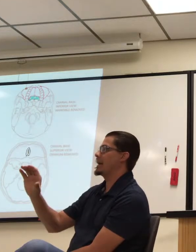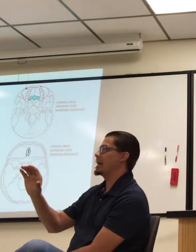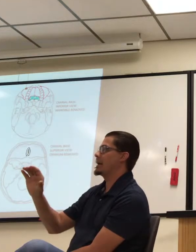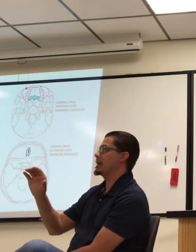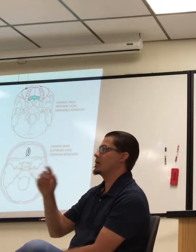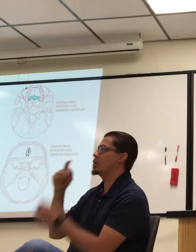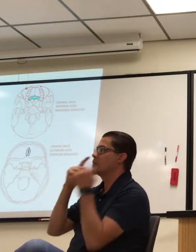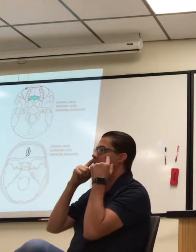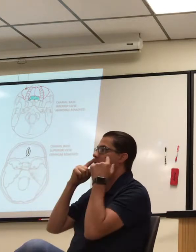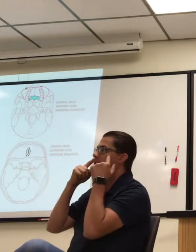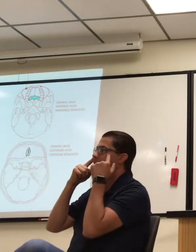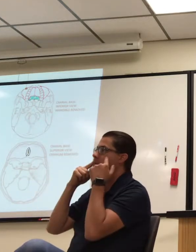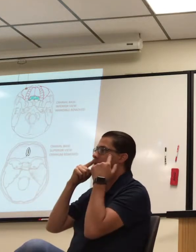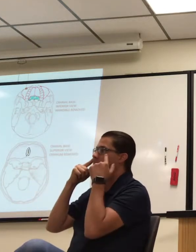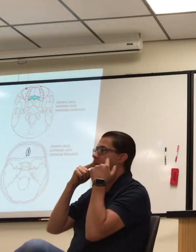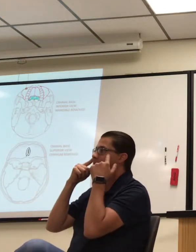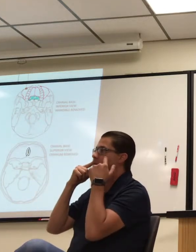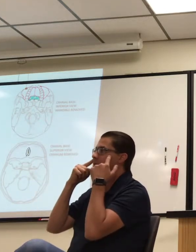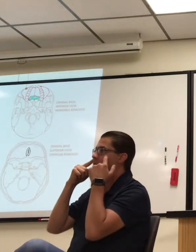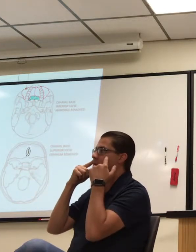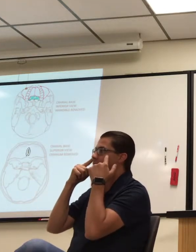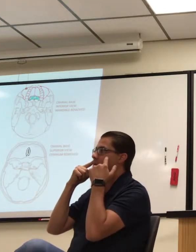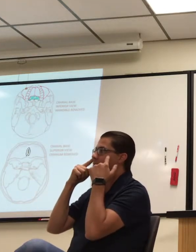I'm going to use green again.